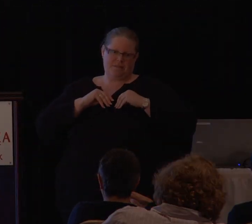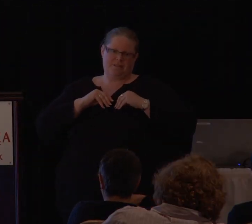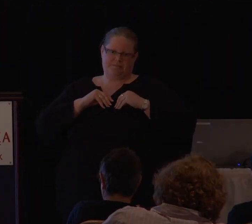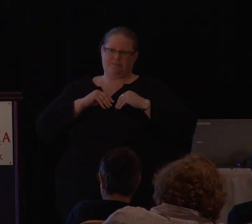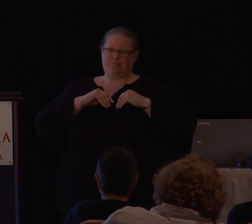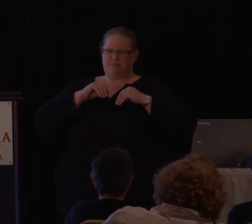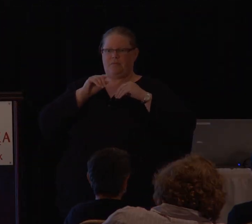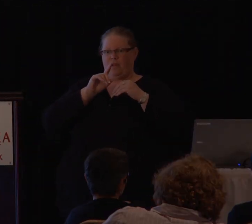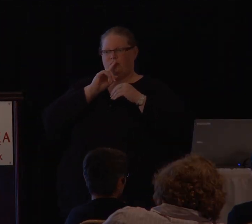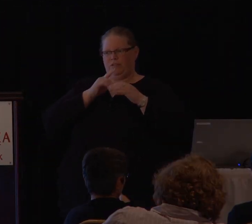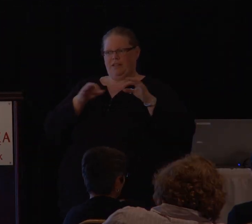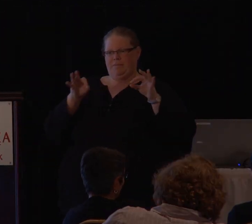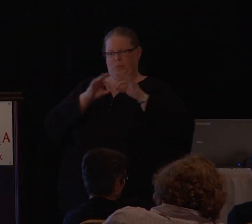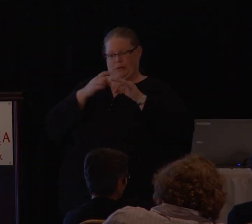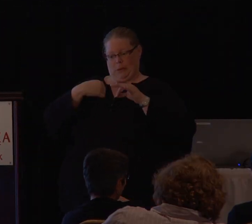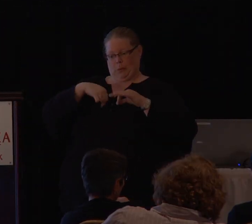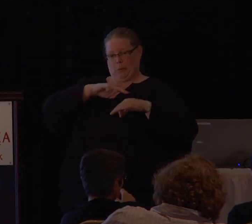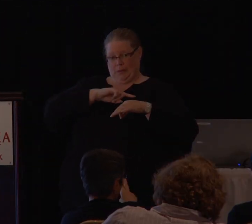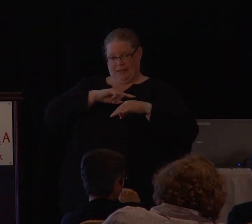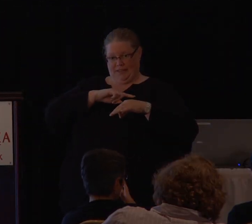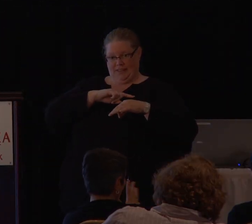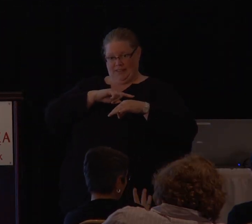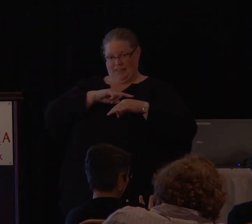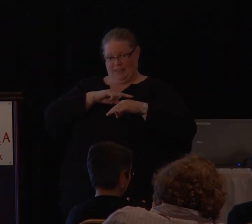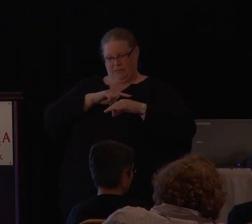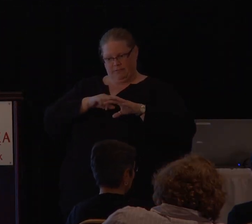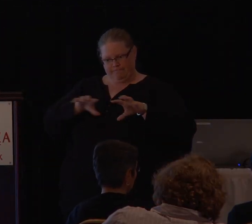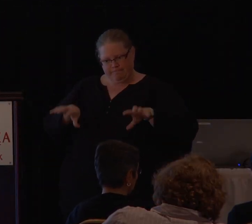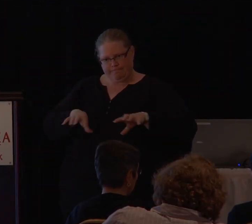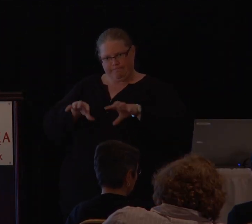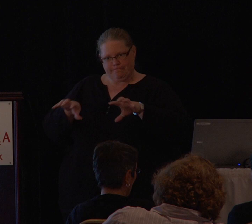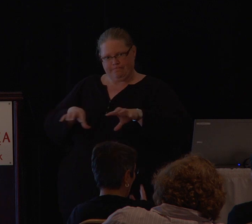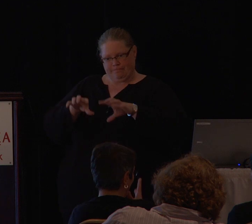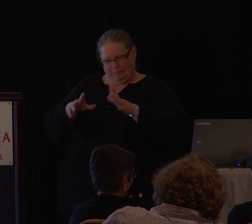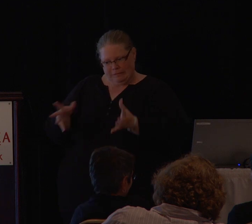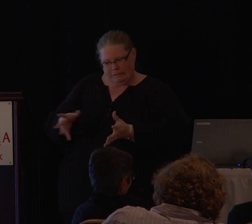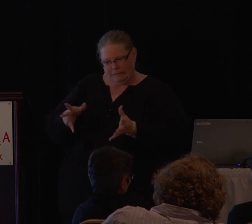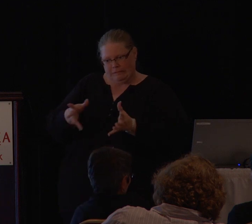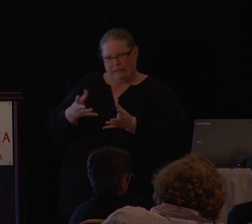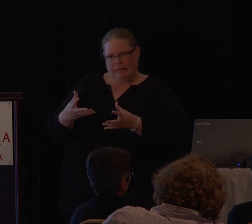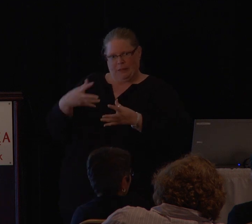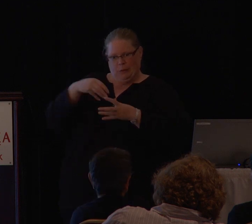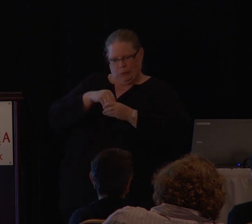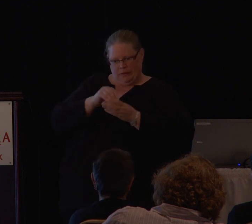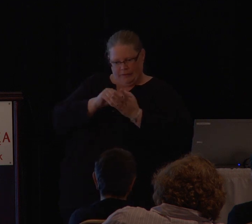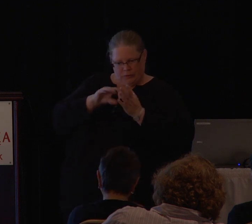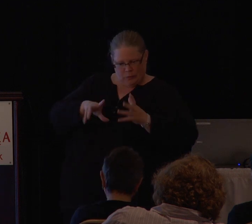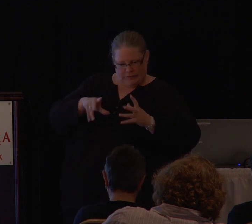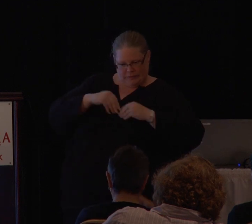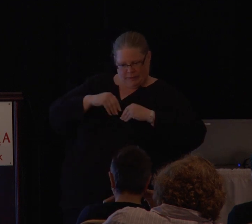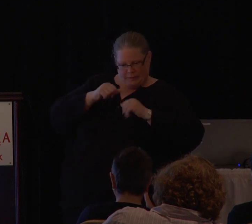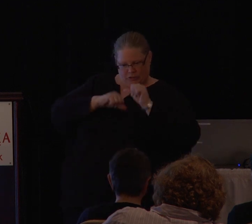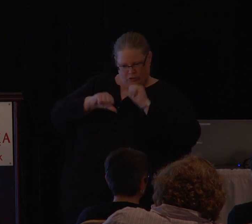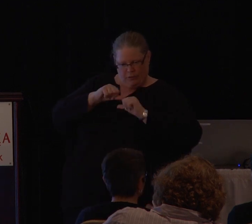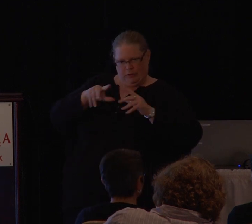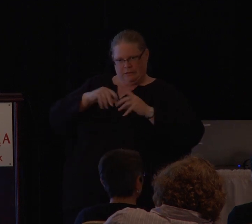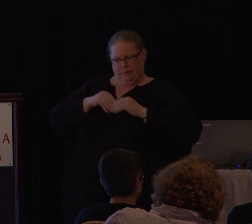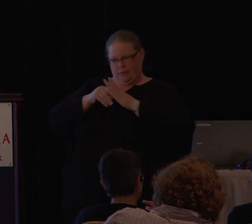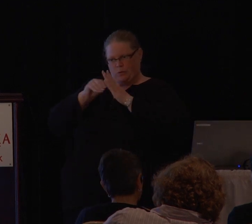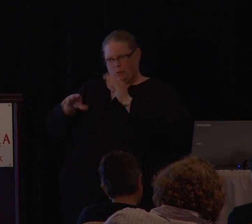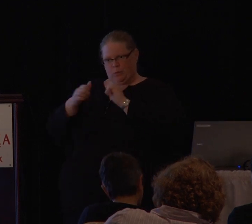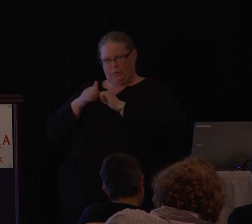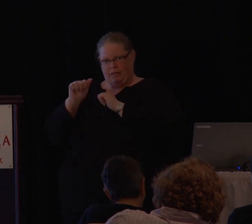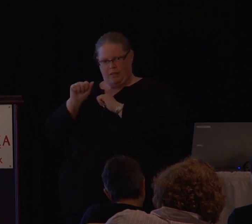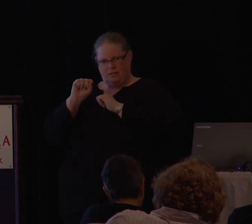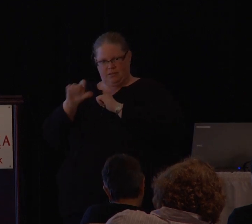hard to make sure that they feel included and that they are accepted in their